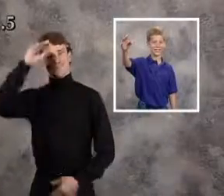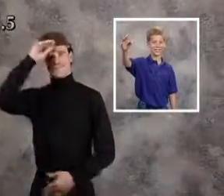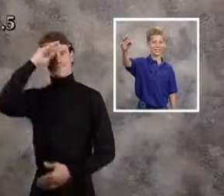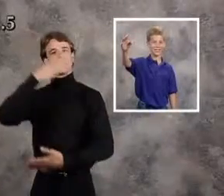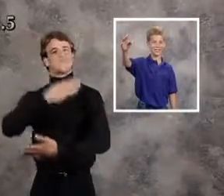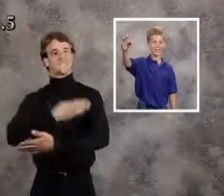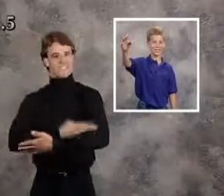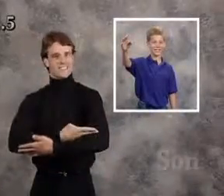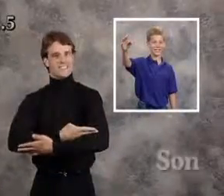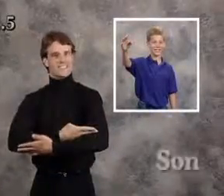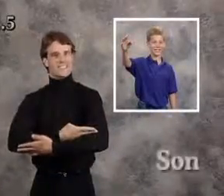This is the son.